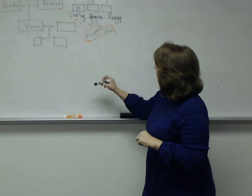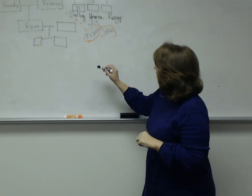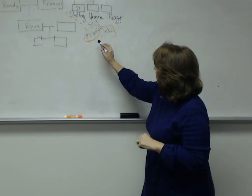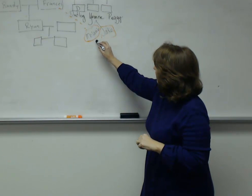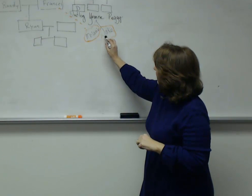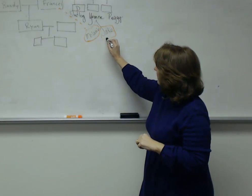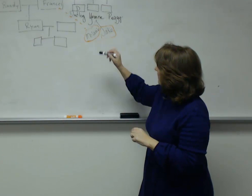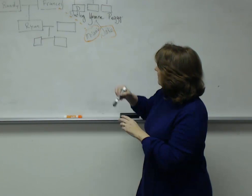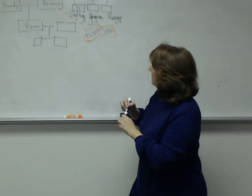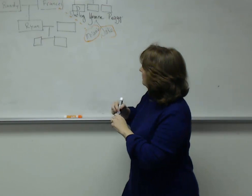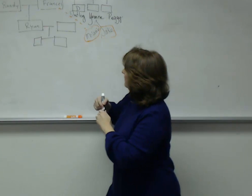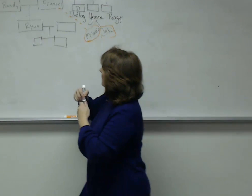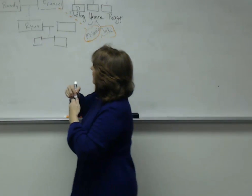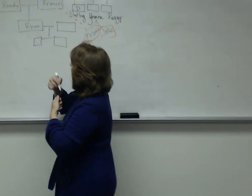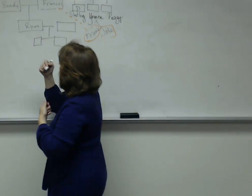Now, we've got these, we've got